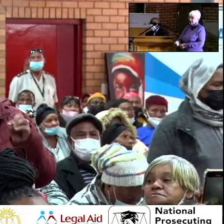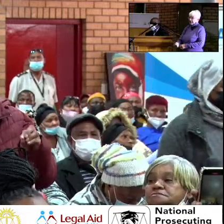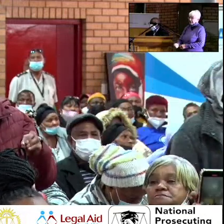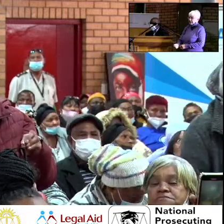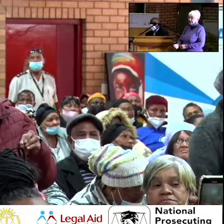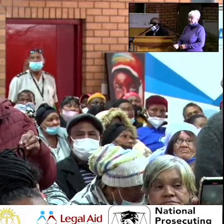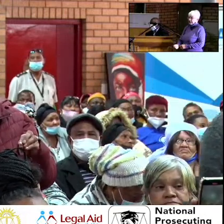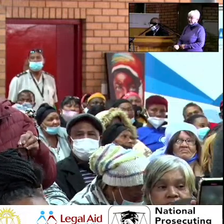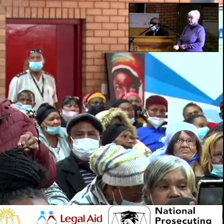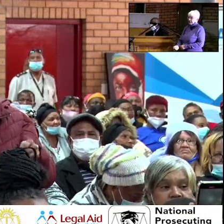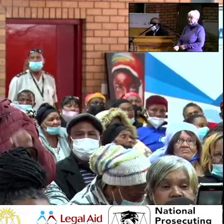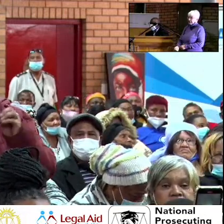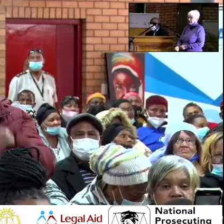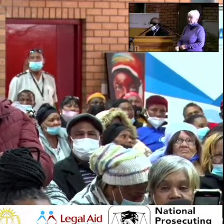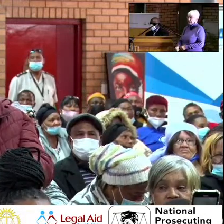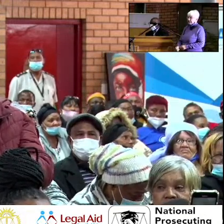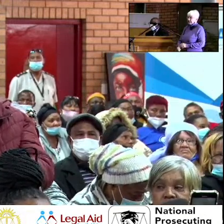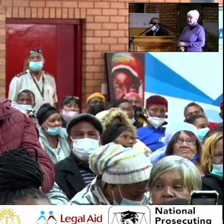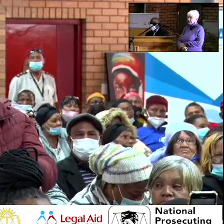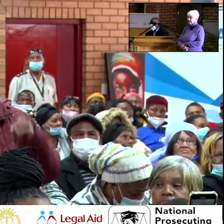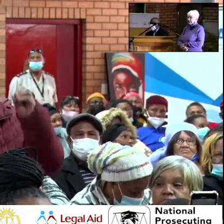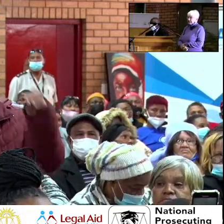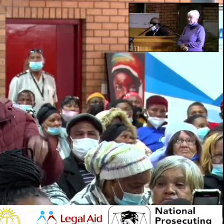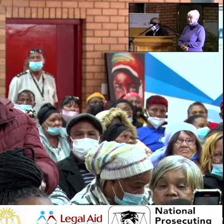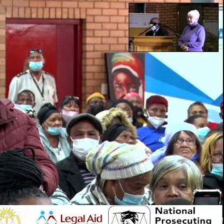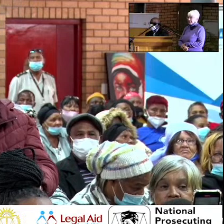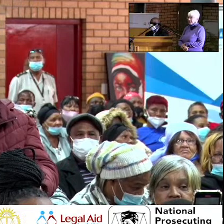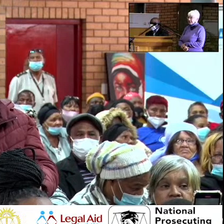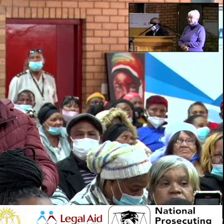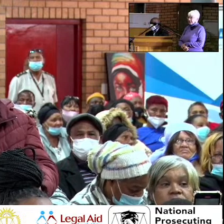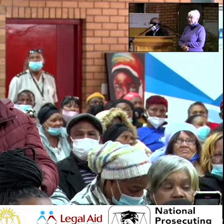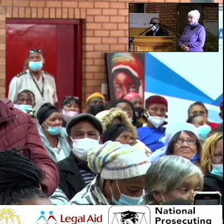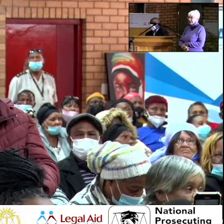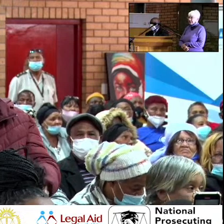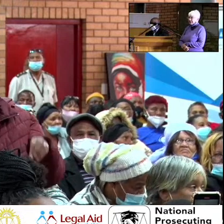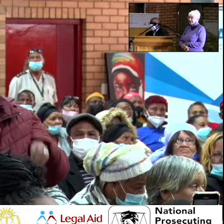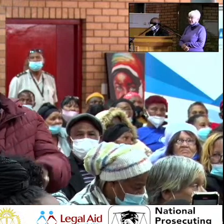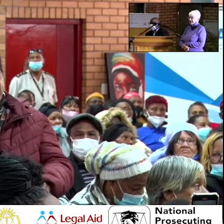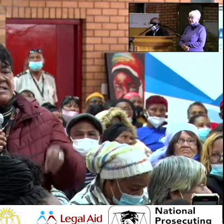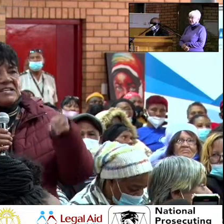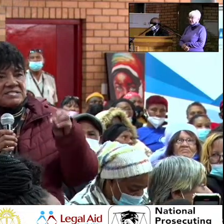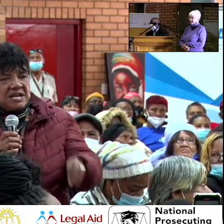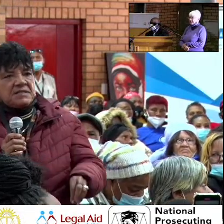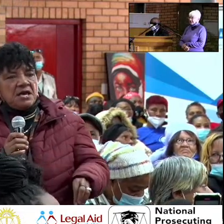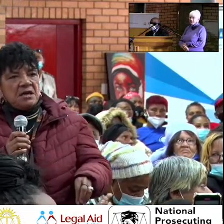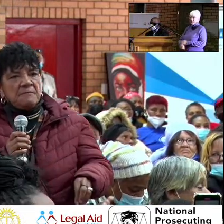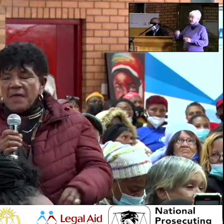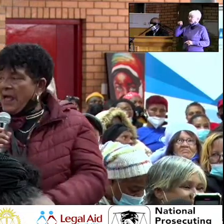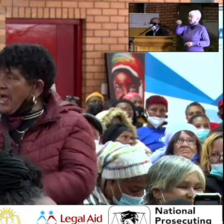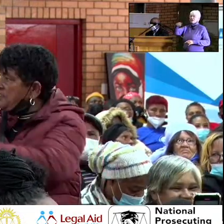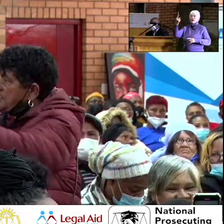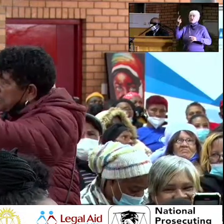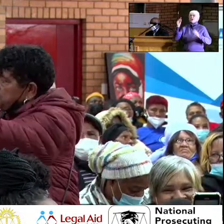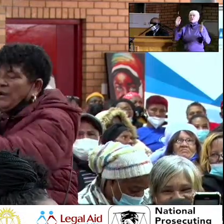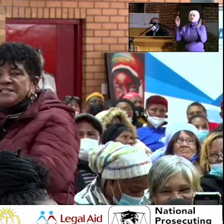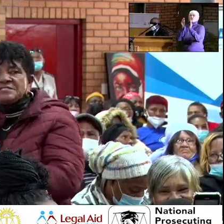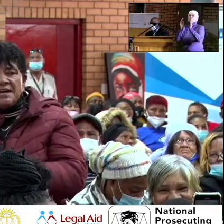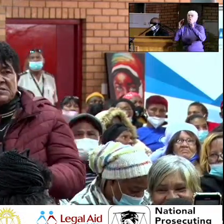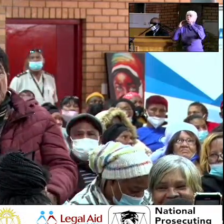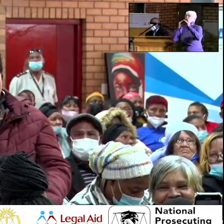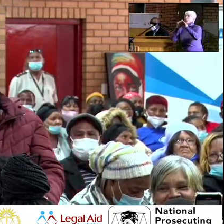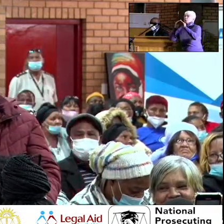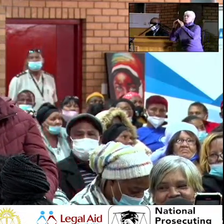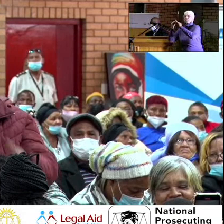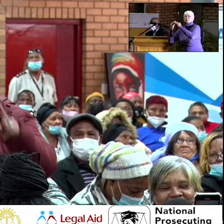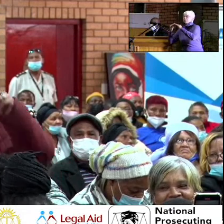more an area. Our place is a city. Our place is a city. And this police